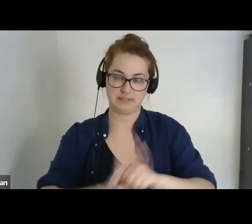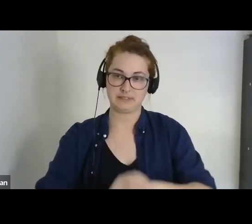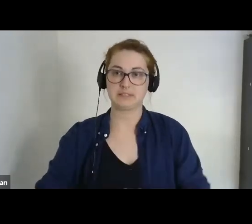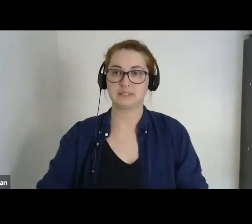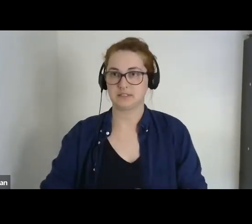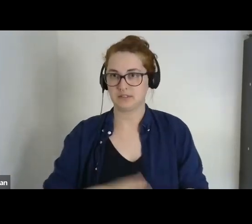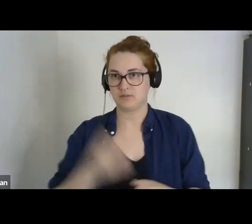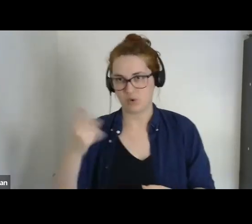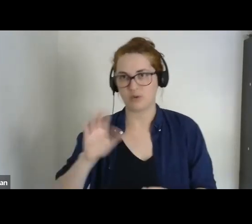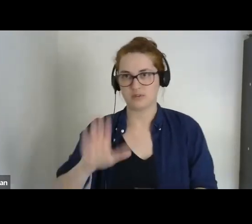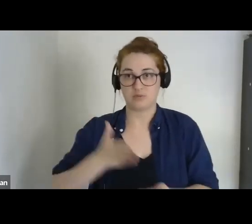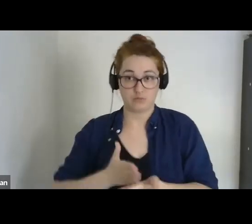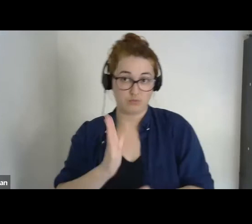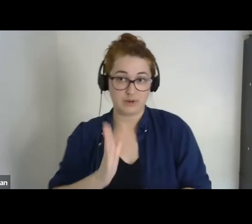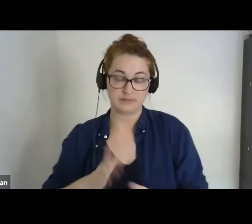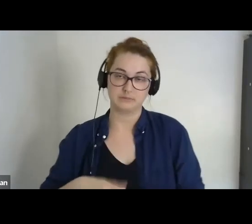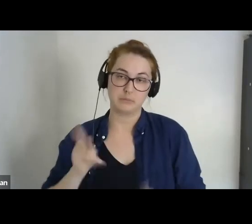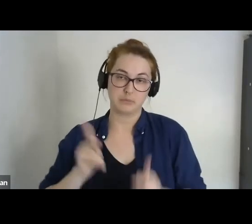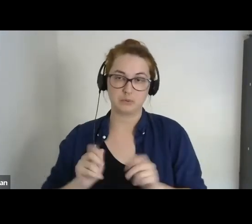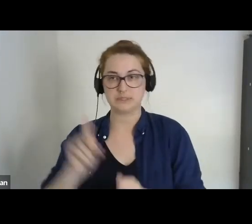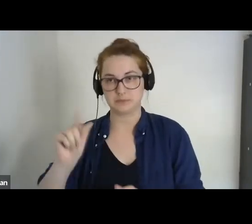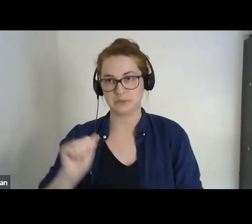of persons with disabilities.